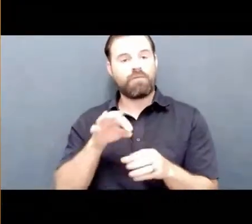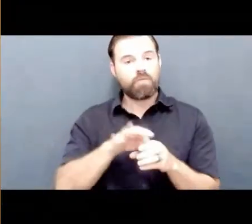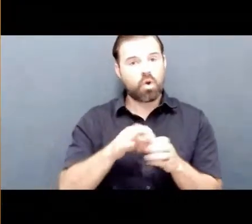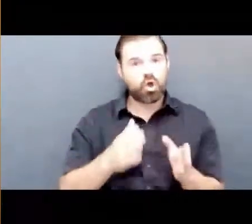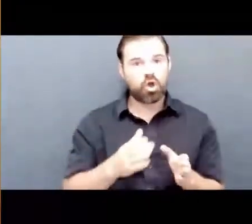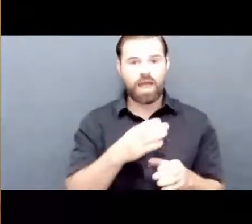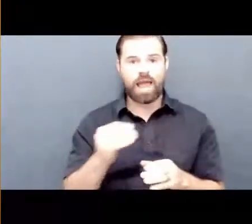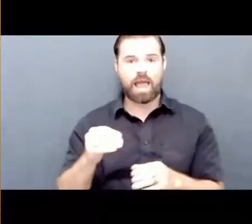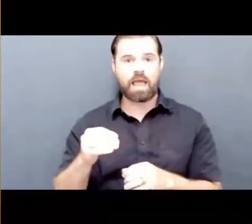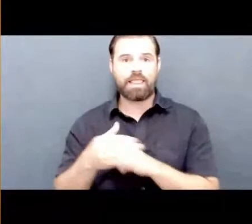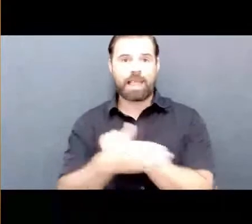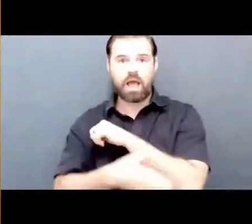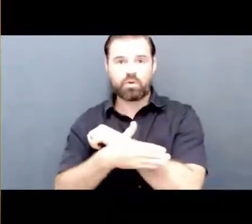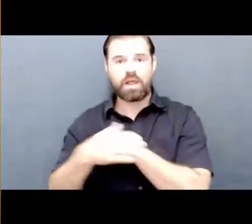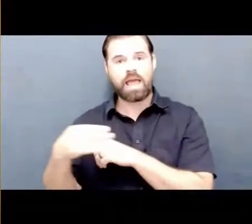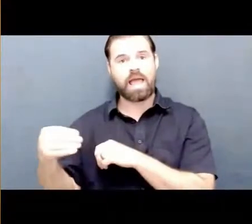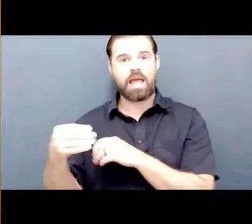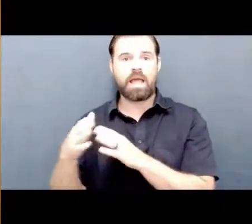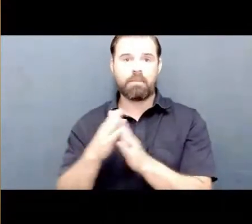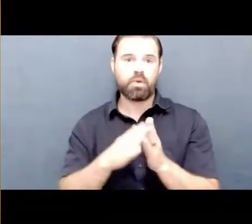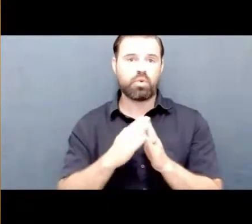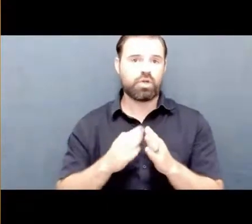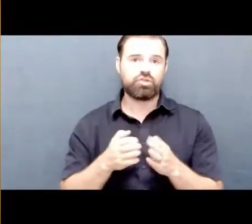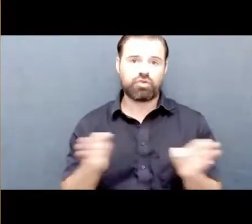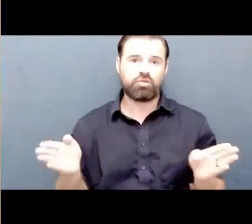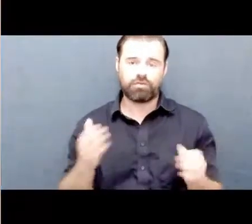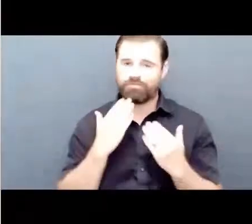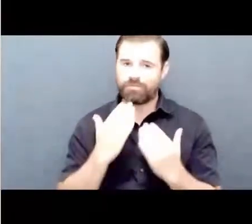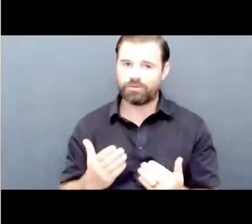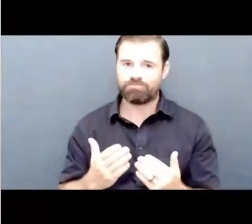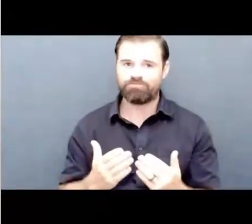voters, but the county and the community in general. Thank you.